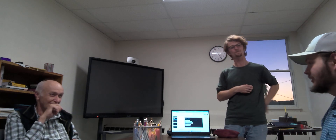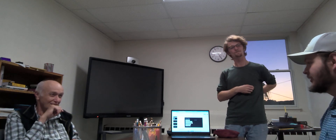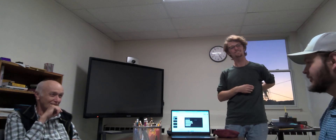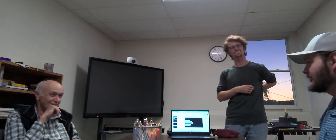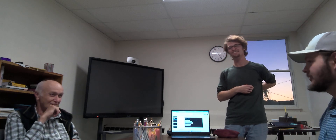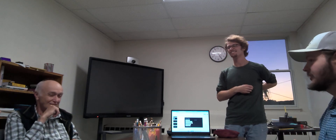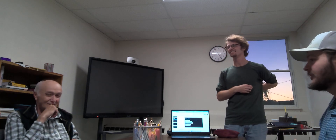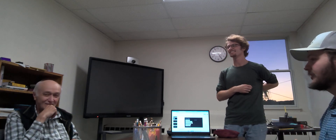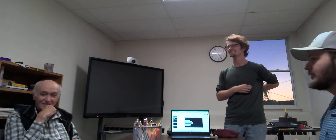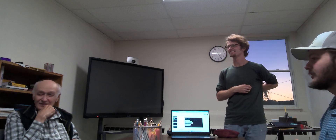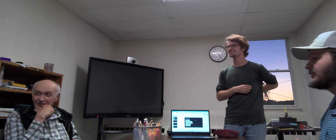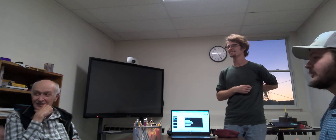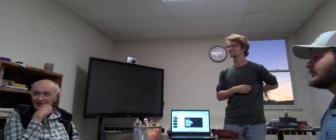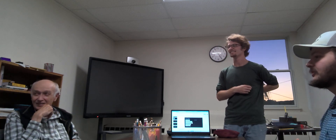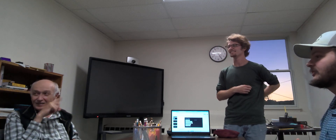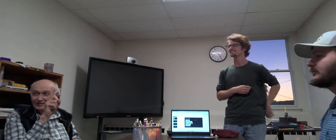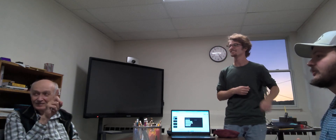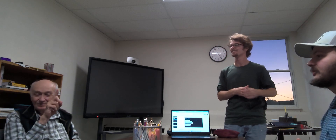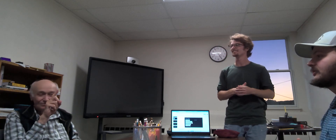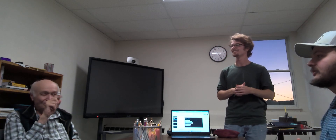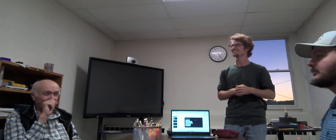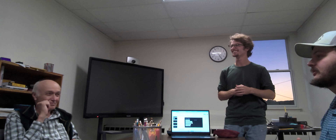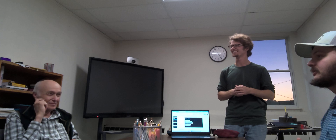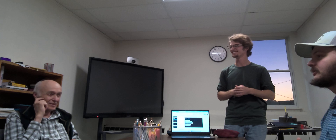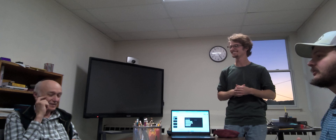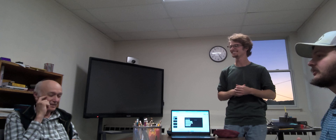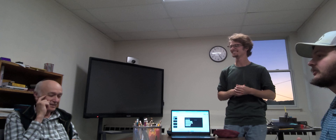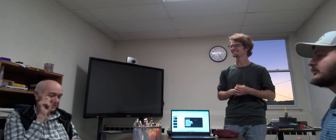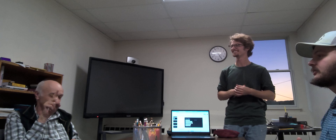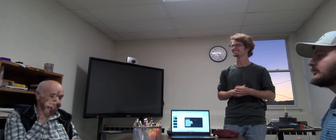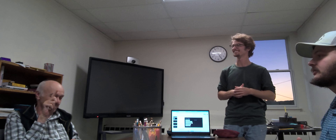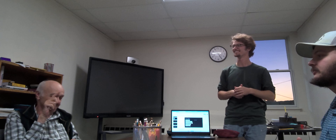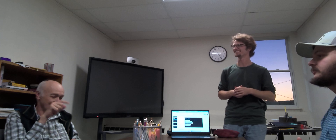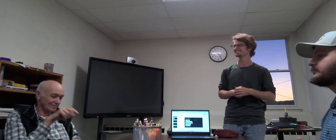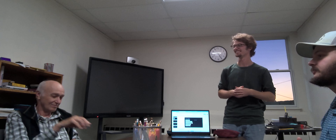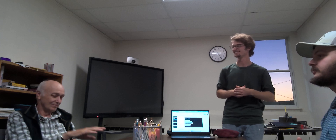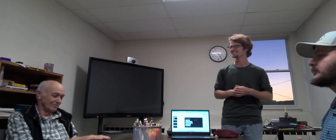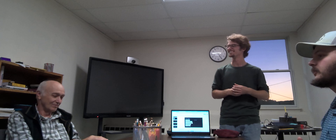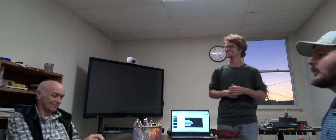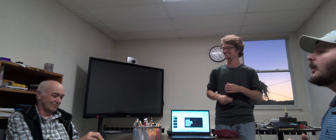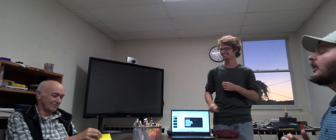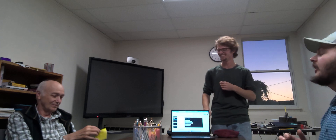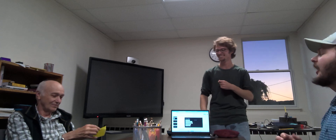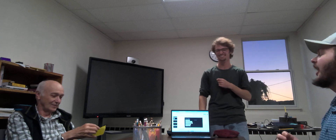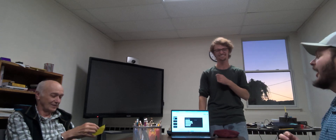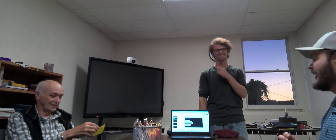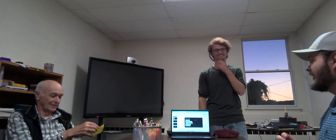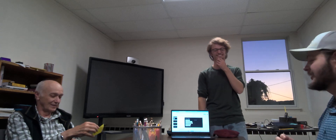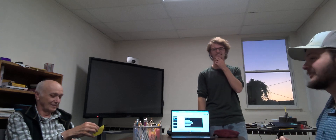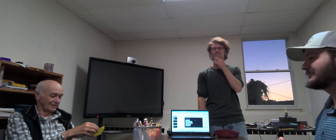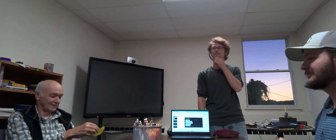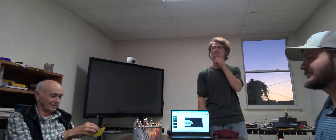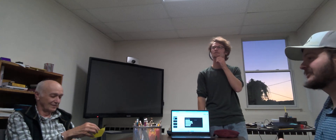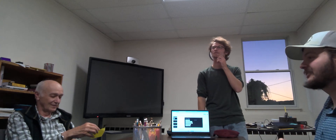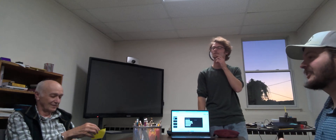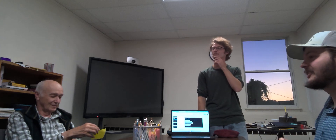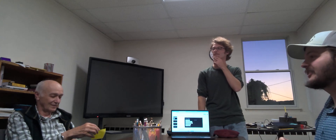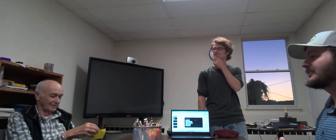oh, I guess I should, yeah, we should have signed, get that? finger spell that, cause we don't, There's a leak in the dry I city. mean, I should have I'll finger take it. spelled.